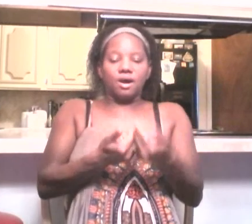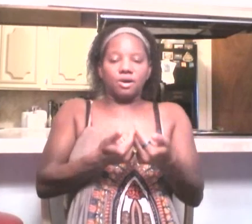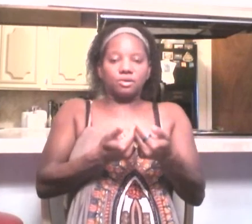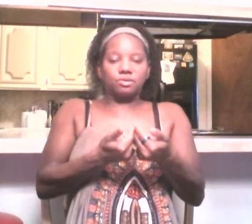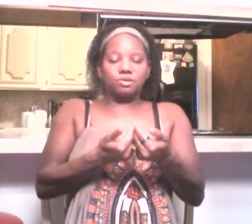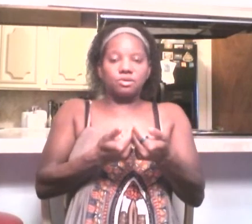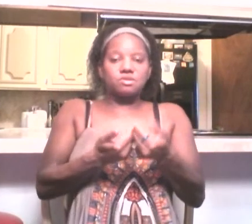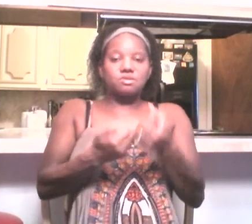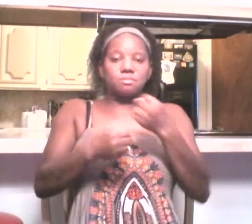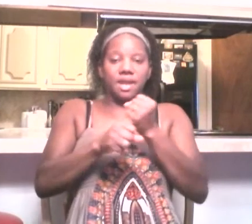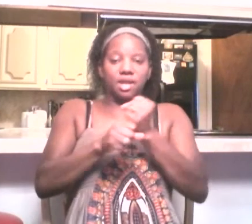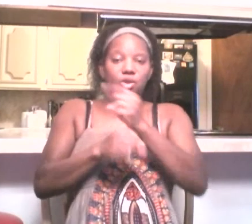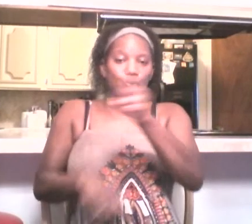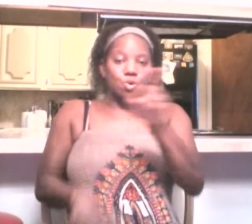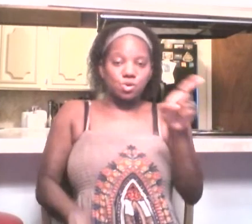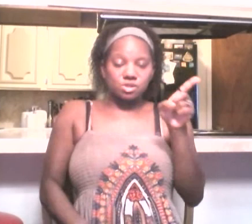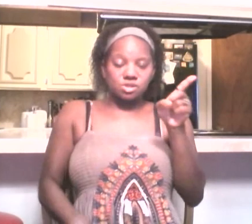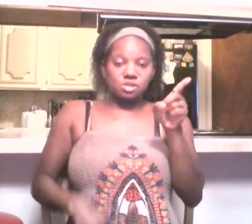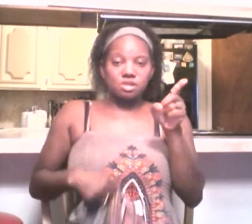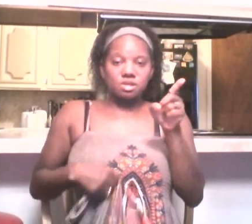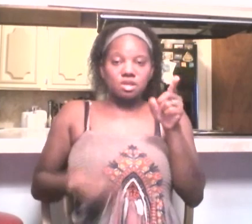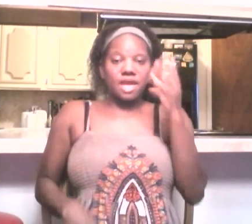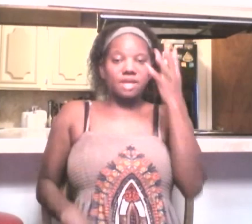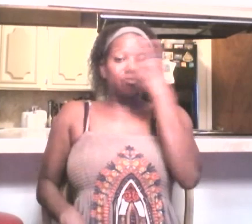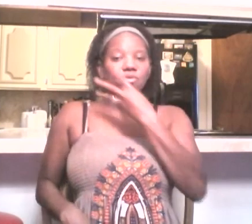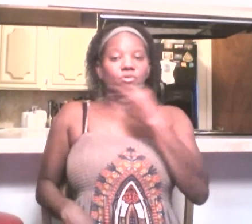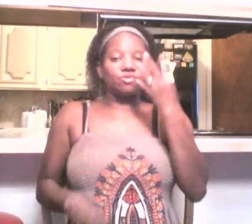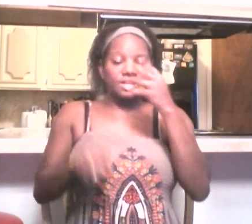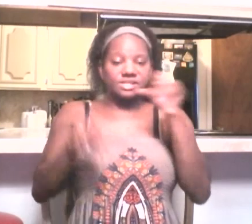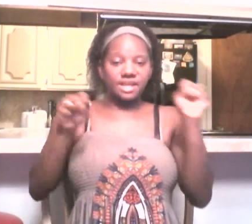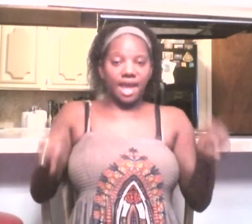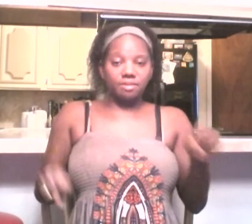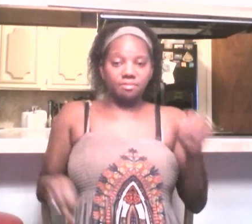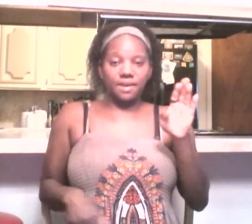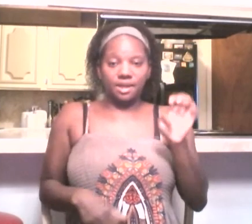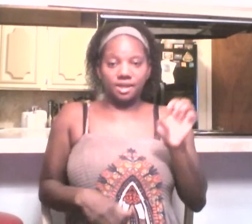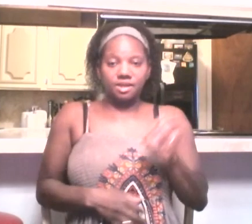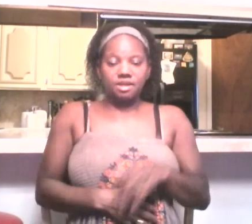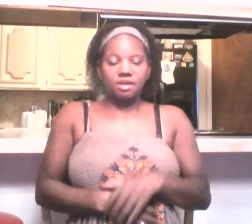How to make yours as beautiful as it can be.